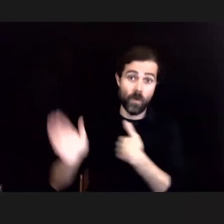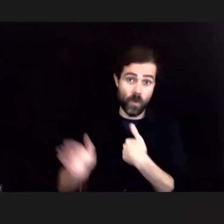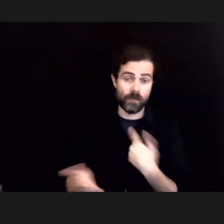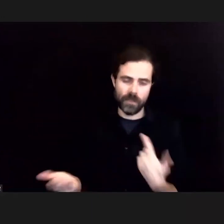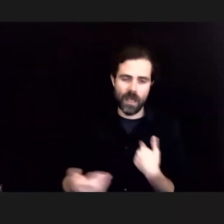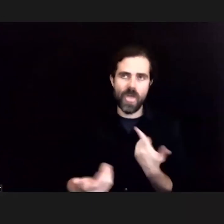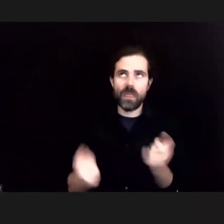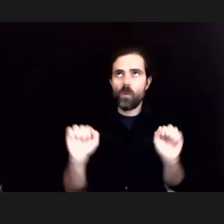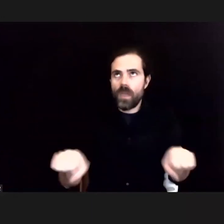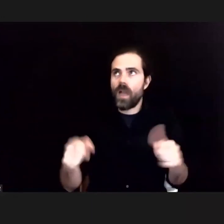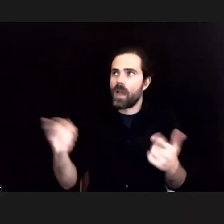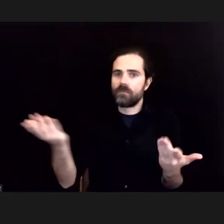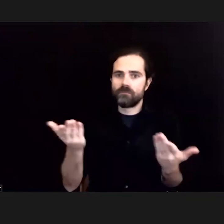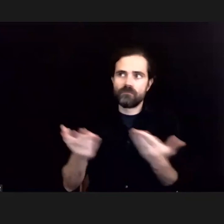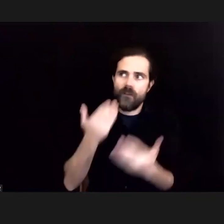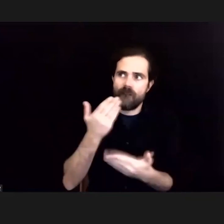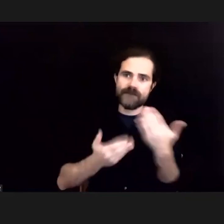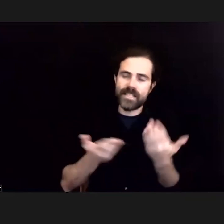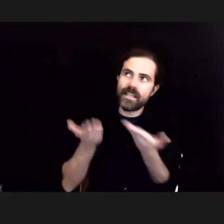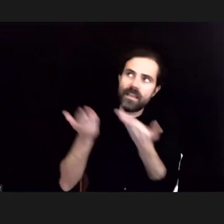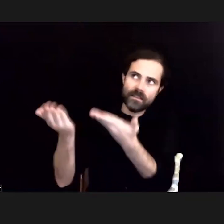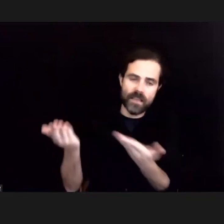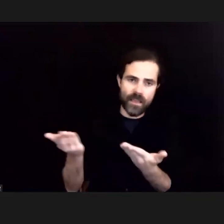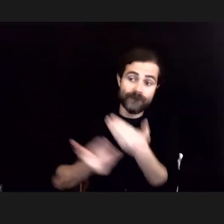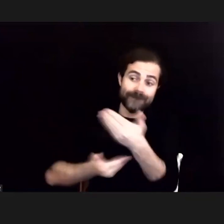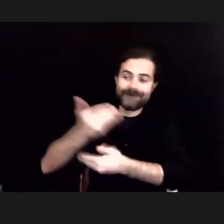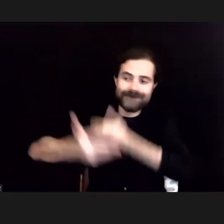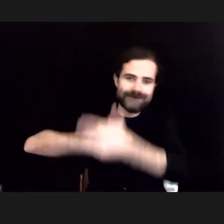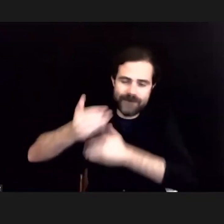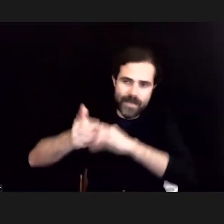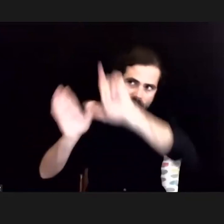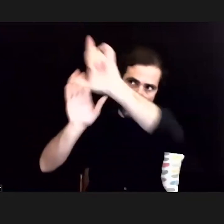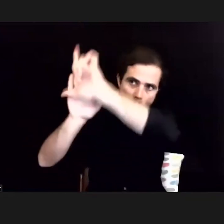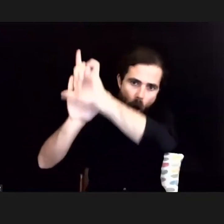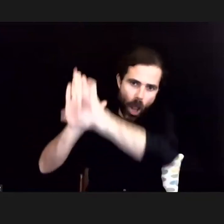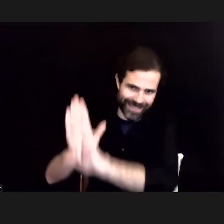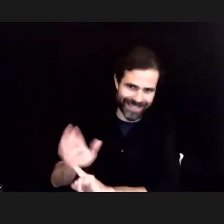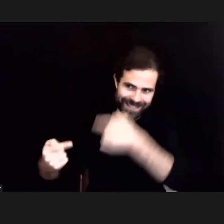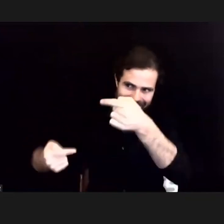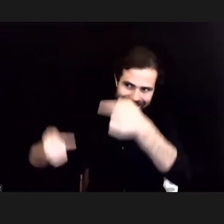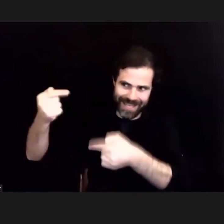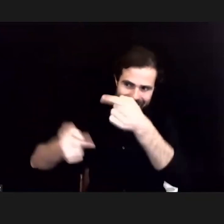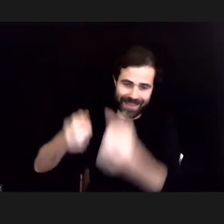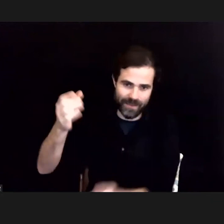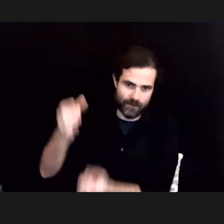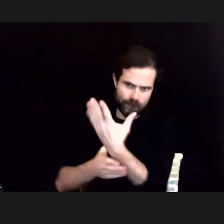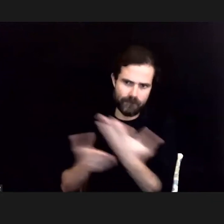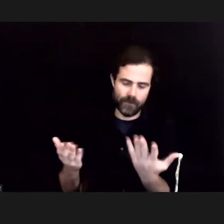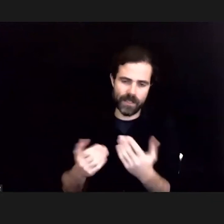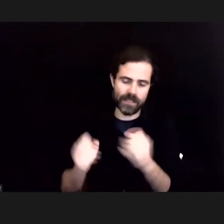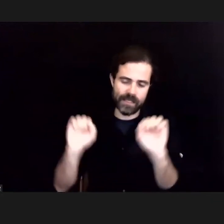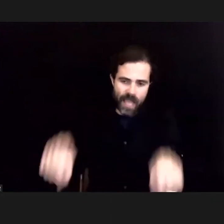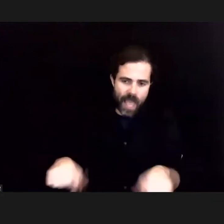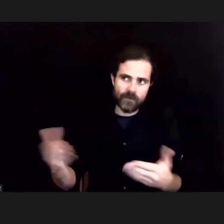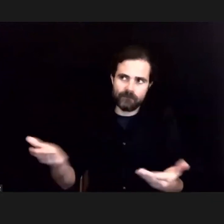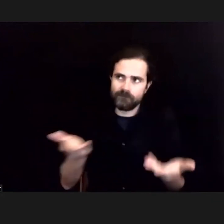our work in the development of these policies. Also, as Inma mentioned as well, the creation of this accessible EU